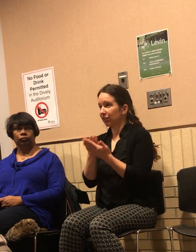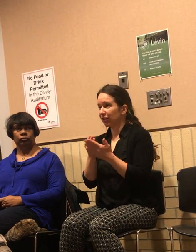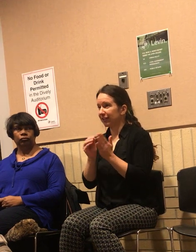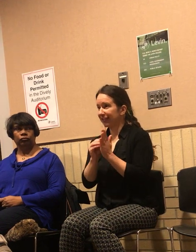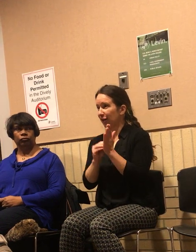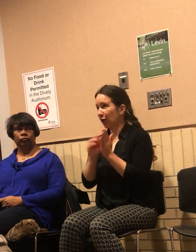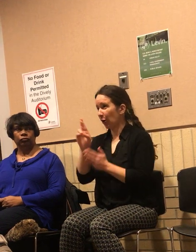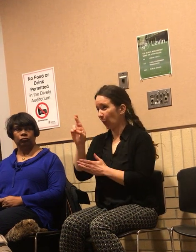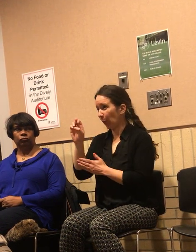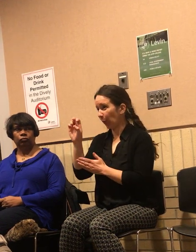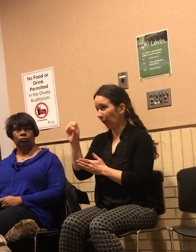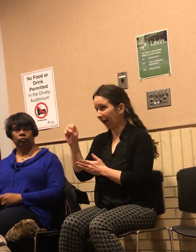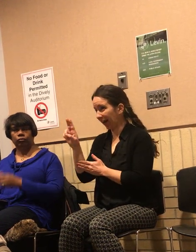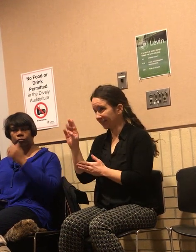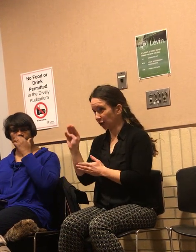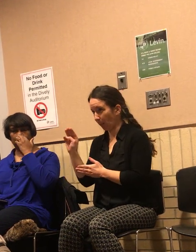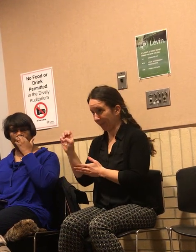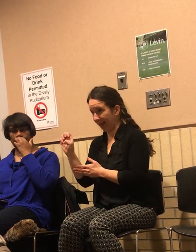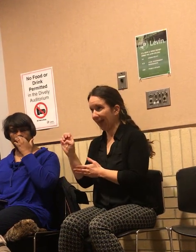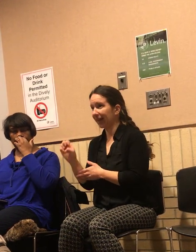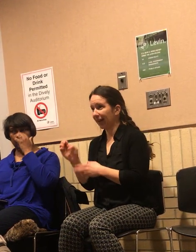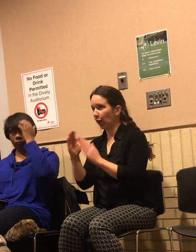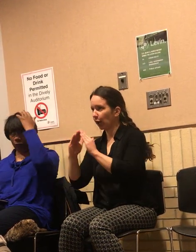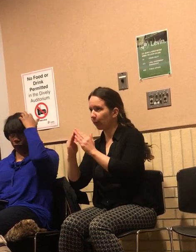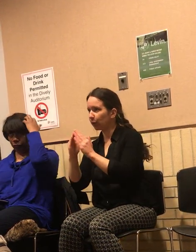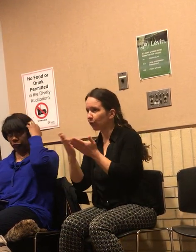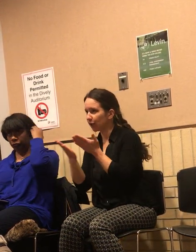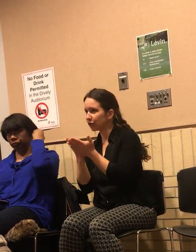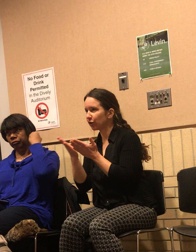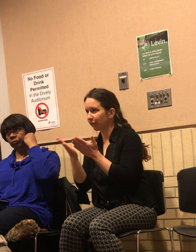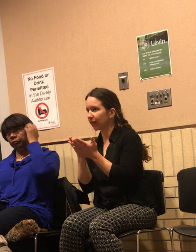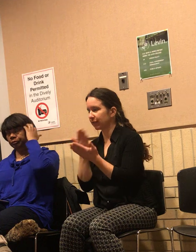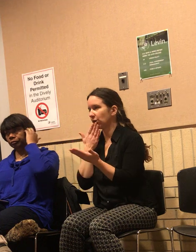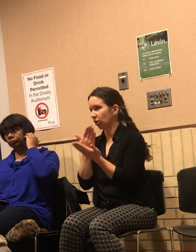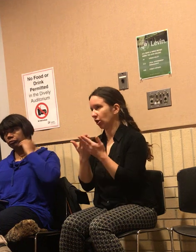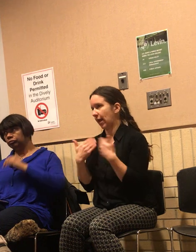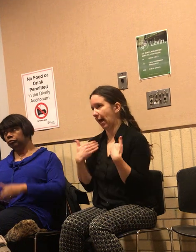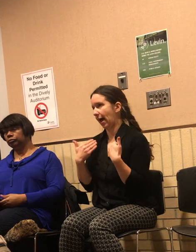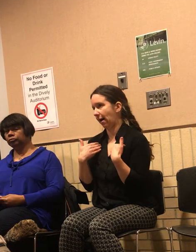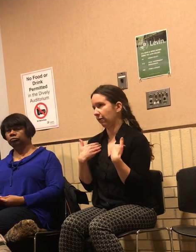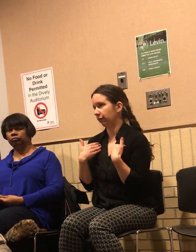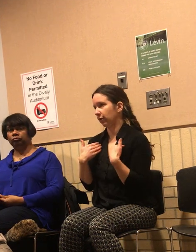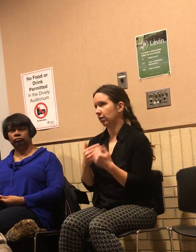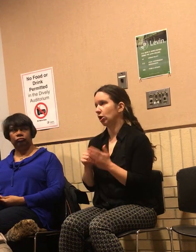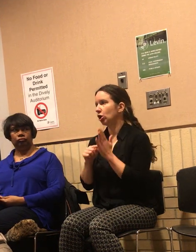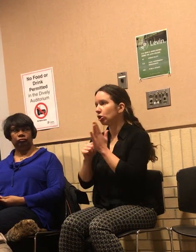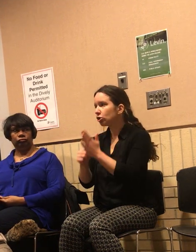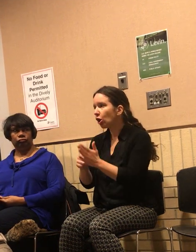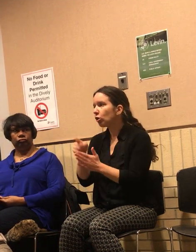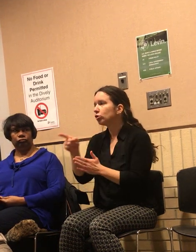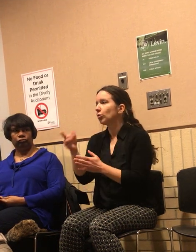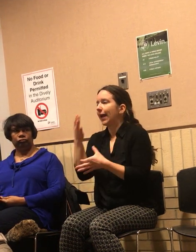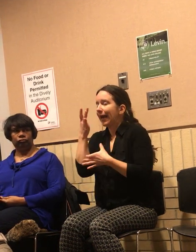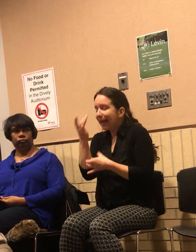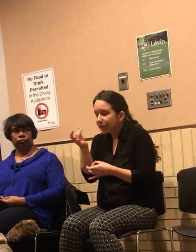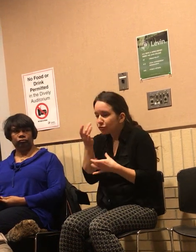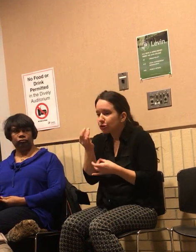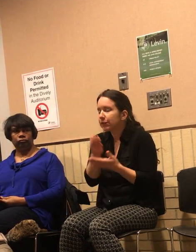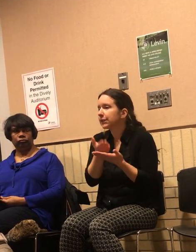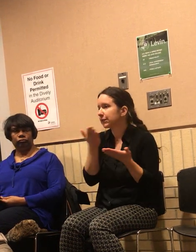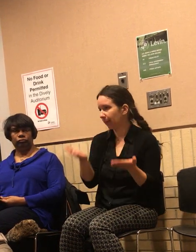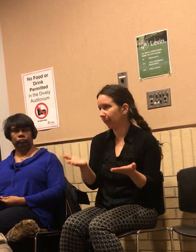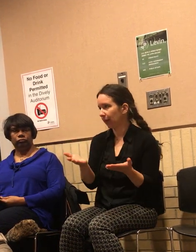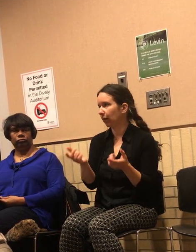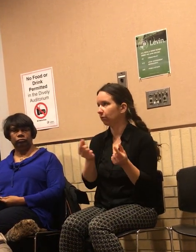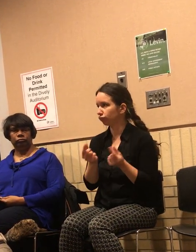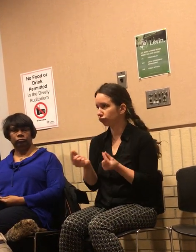really good to have on your resume. That shows that you are doing something that is of interest to you, that you are not paid for because you enjoy